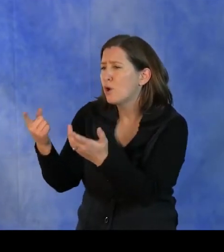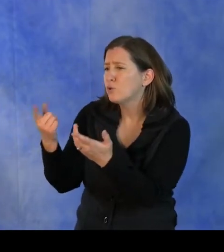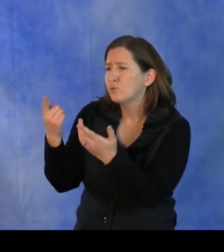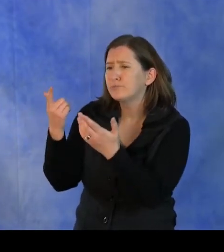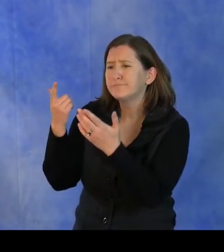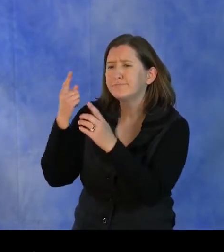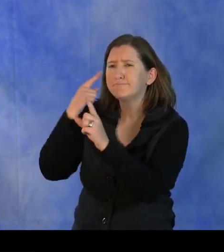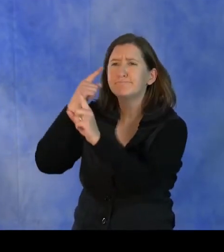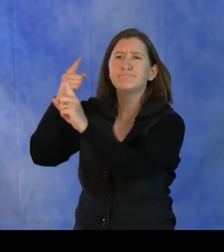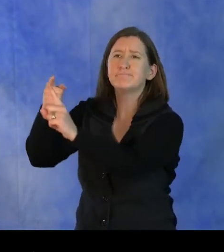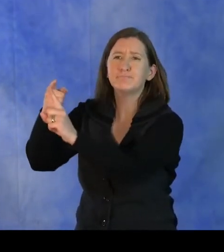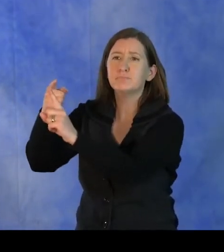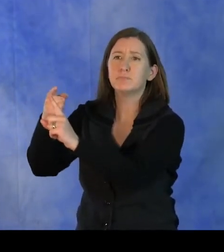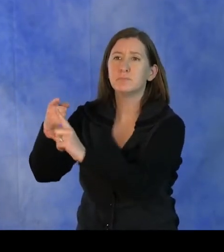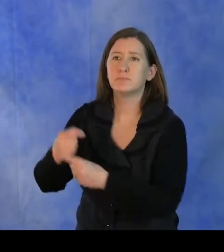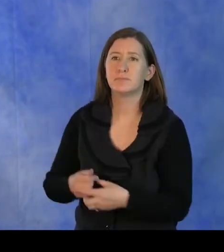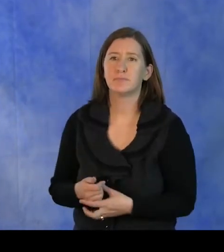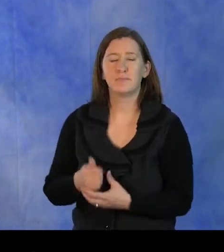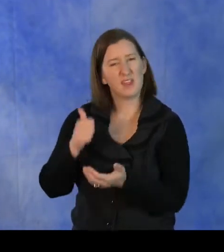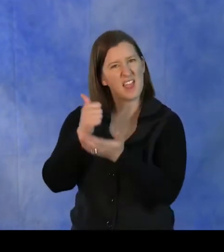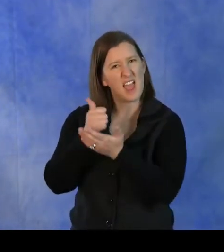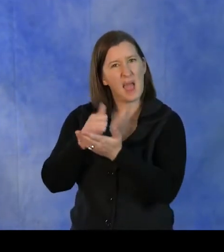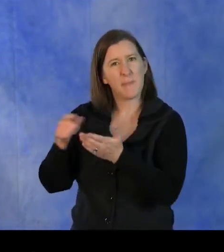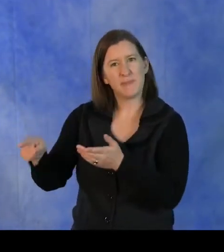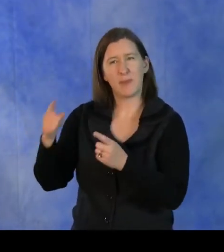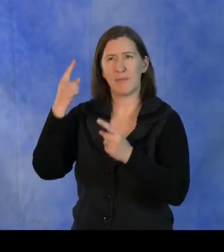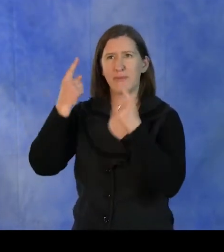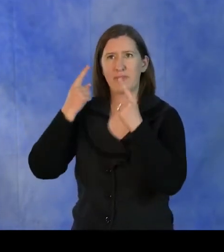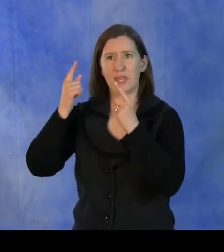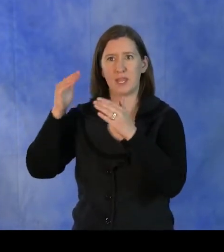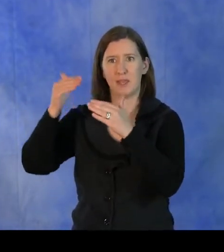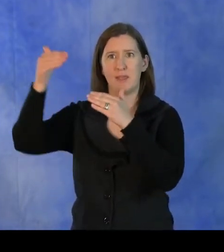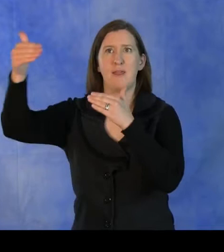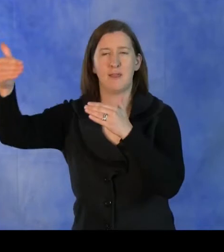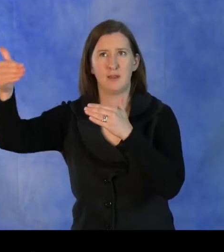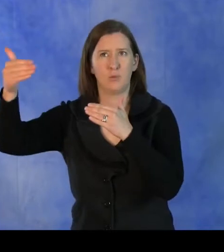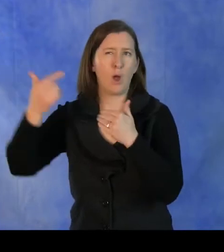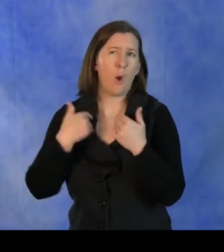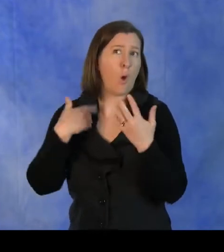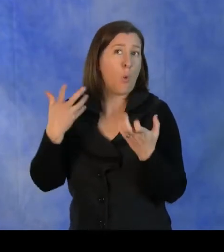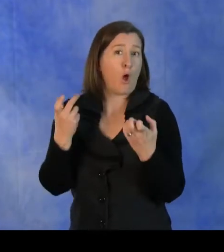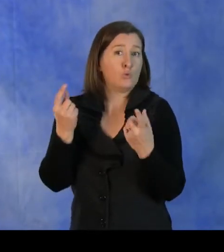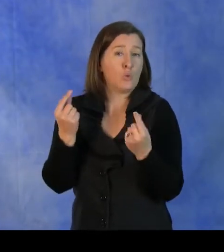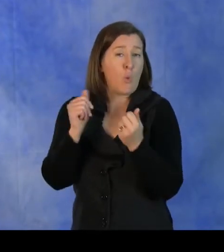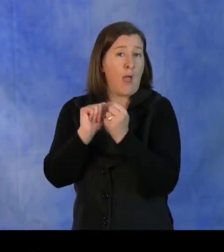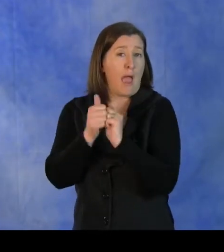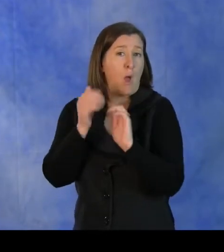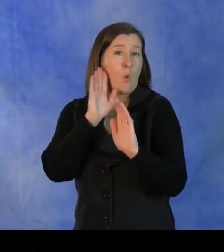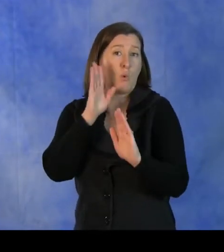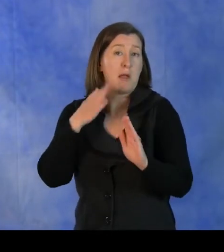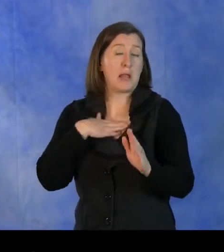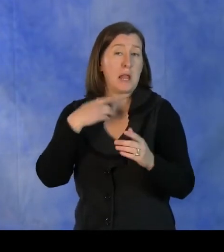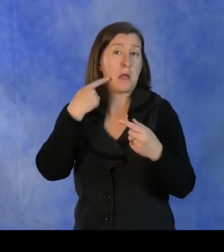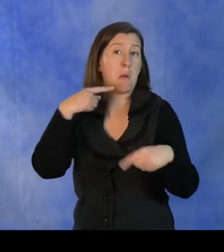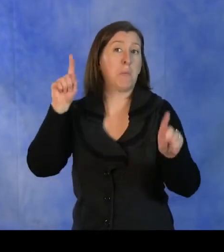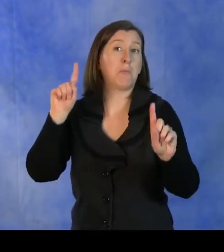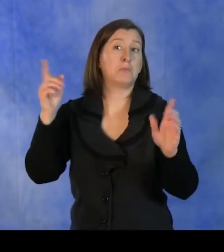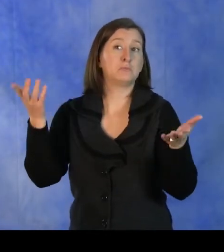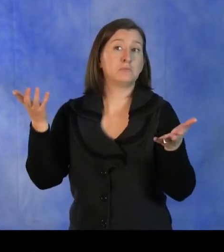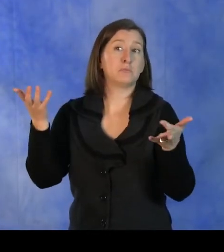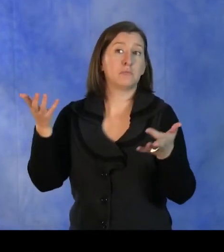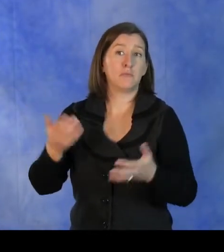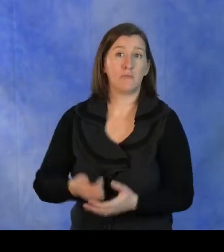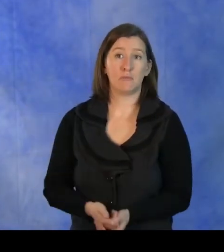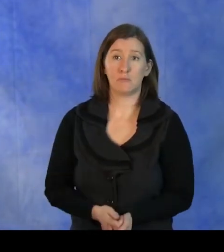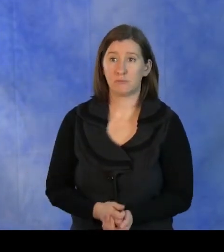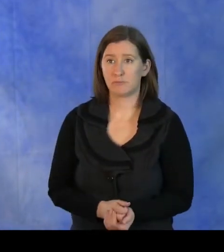there what they plan to do, what's their goal. And it helps them think ahead. What am I going to do and